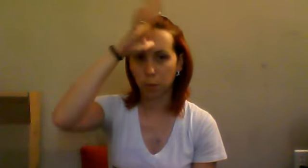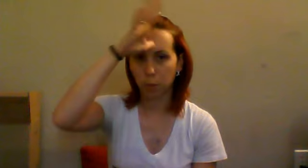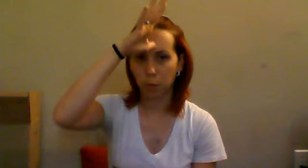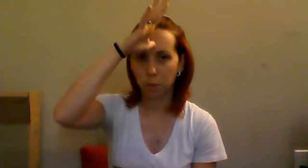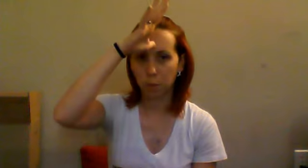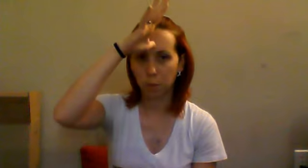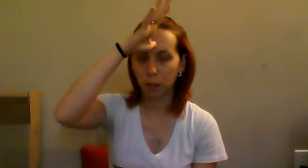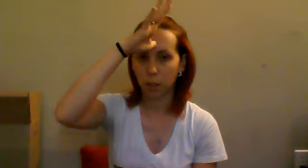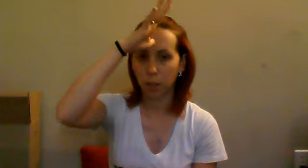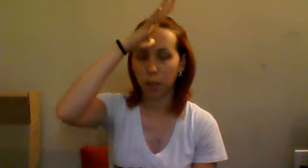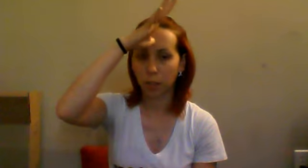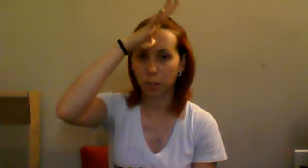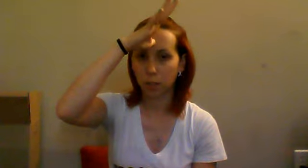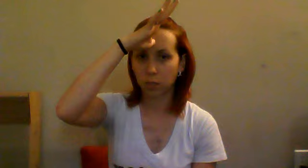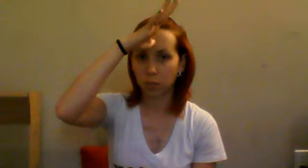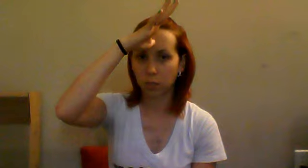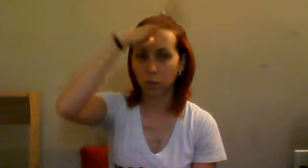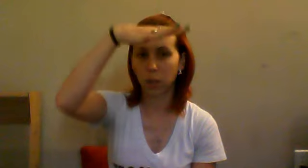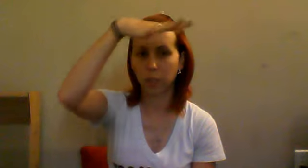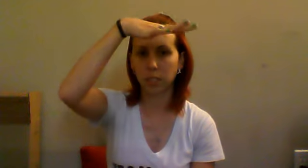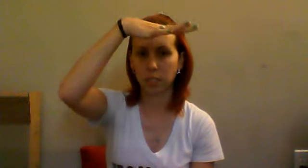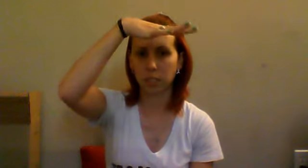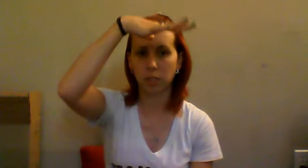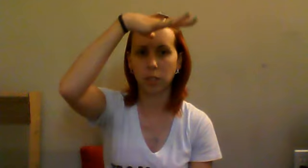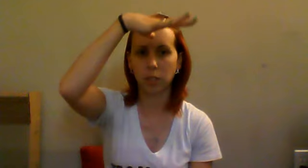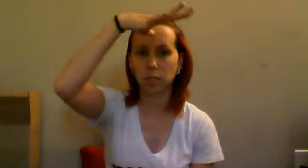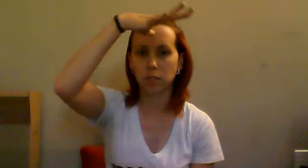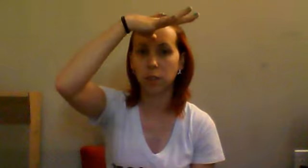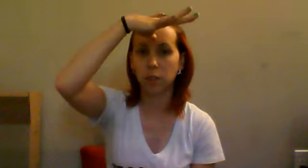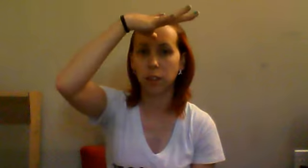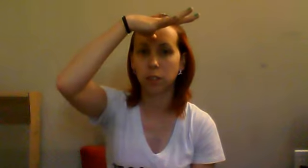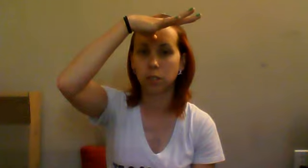part, father. Or I've seen it done sideways like this, father.